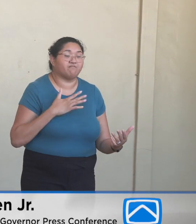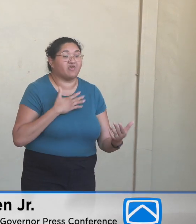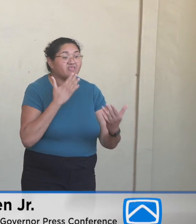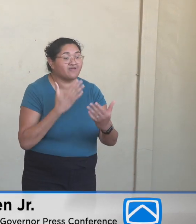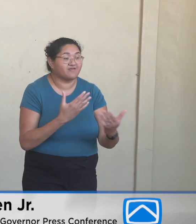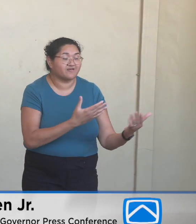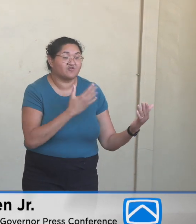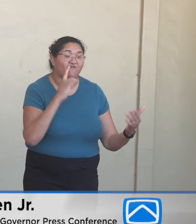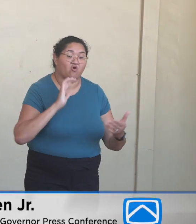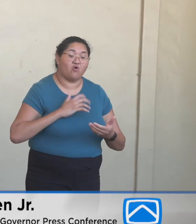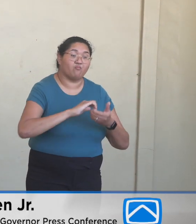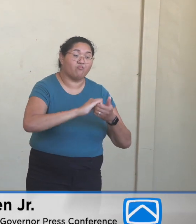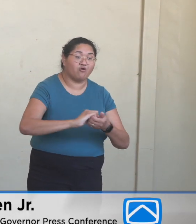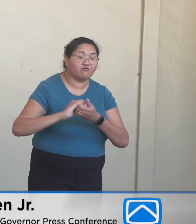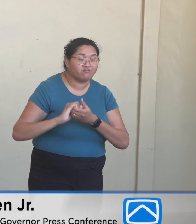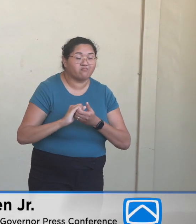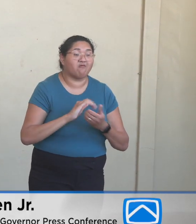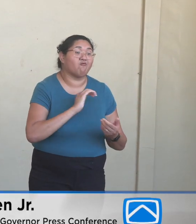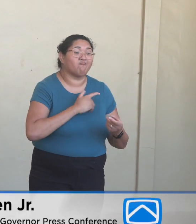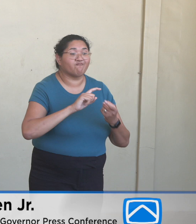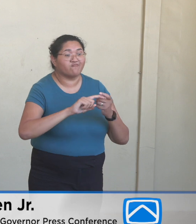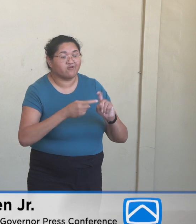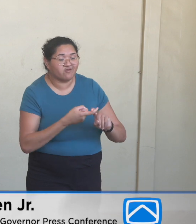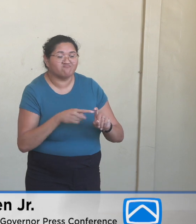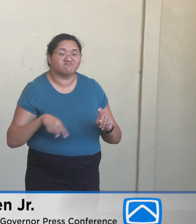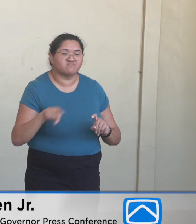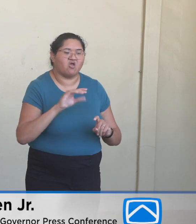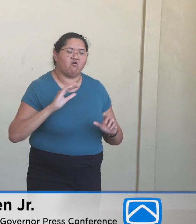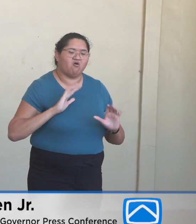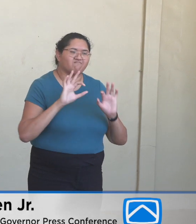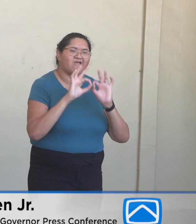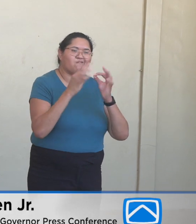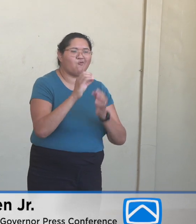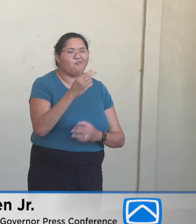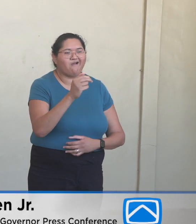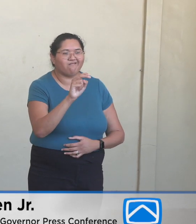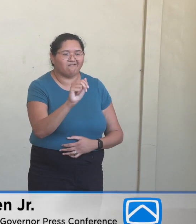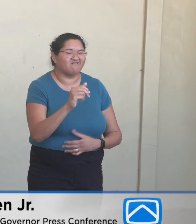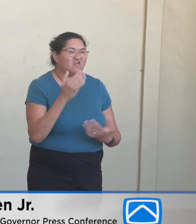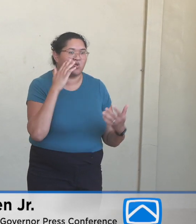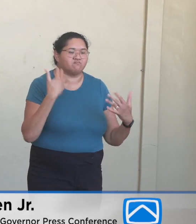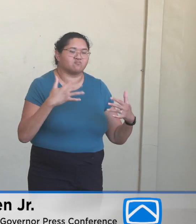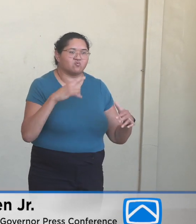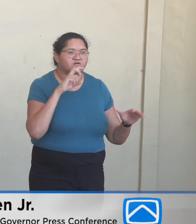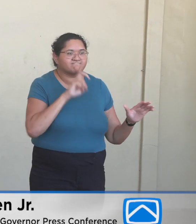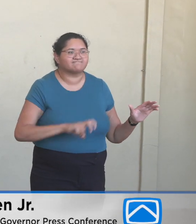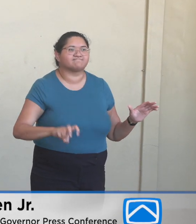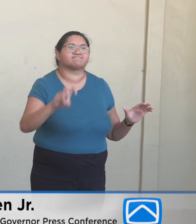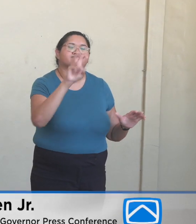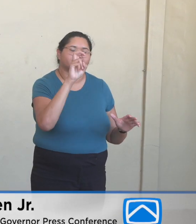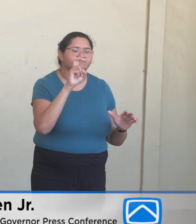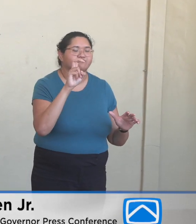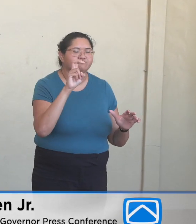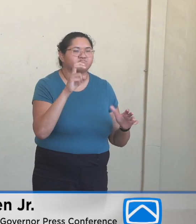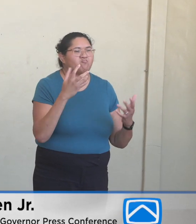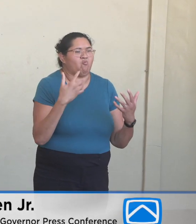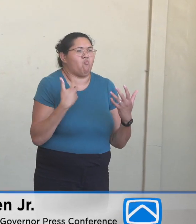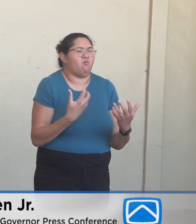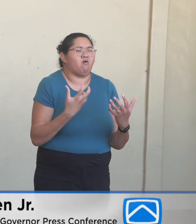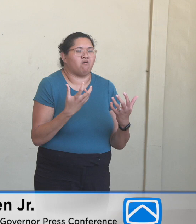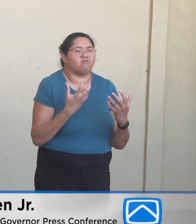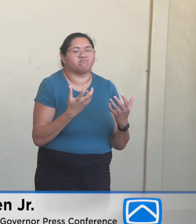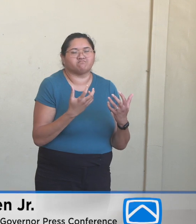thanks to our partners and our friends, and really our ohana. We have a long road ahead of us, and so I would like